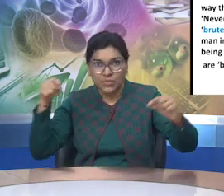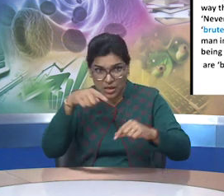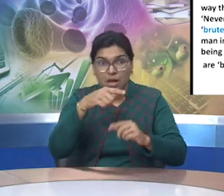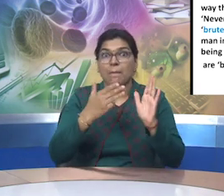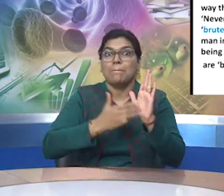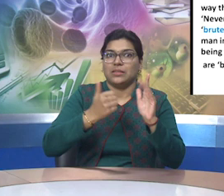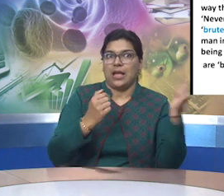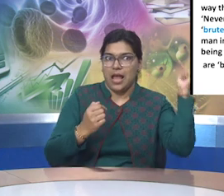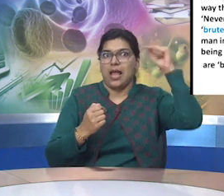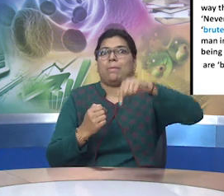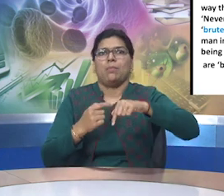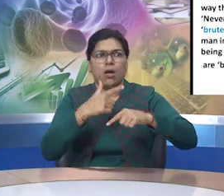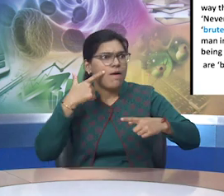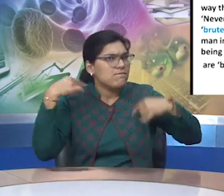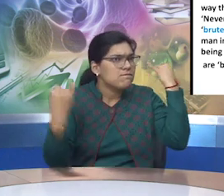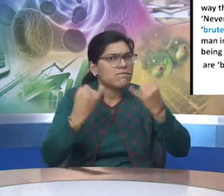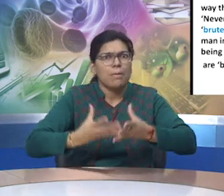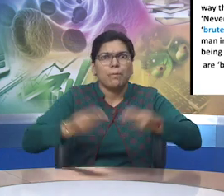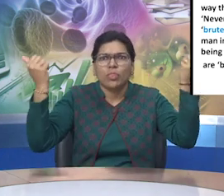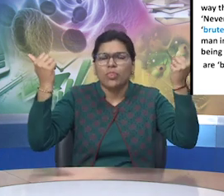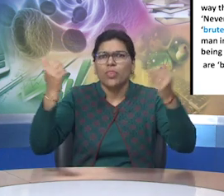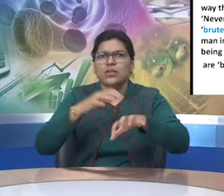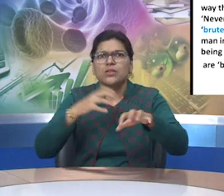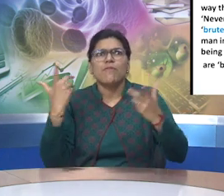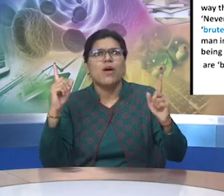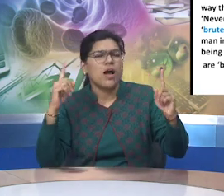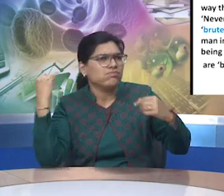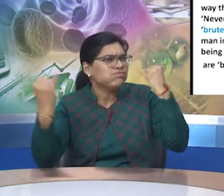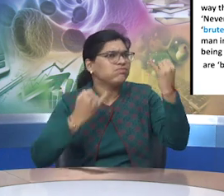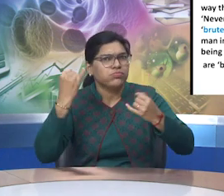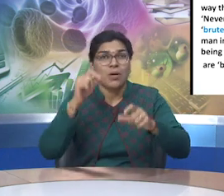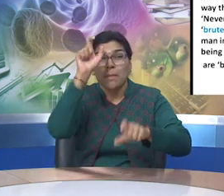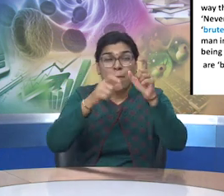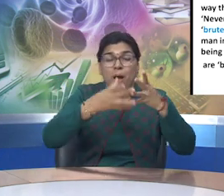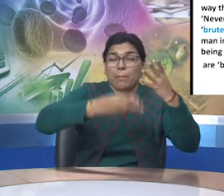moment, my master pushed his way